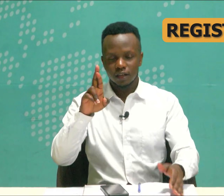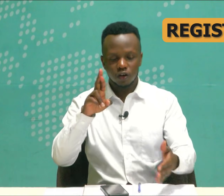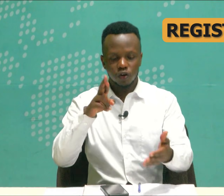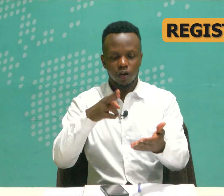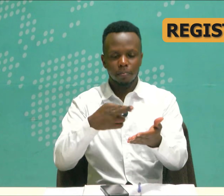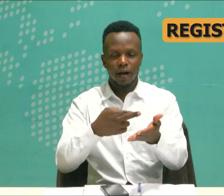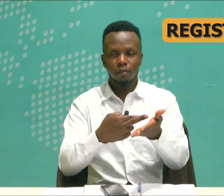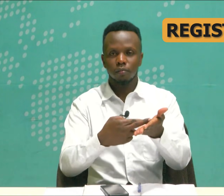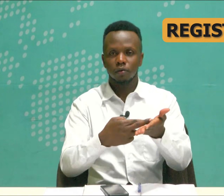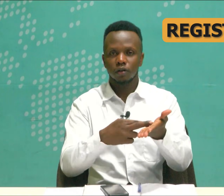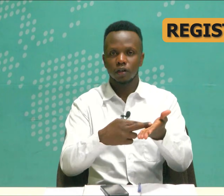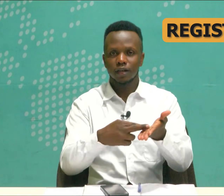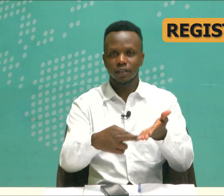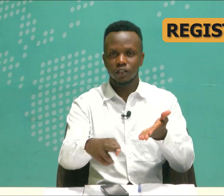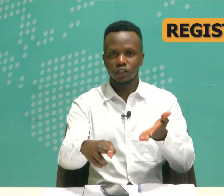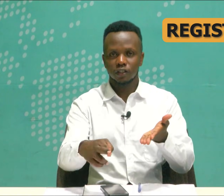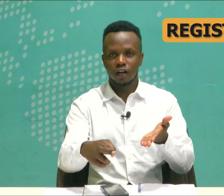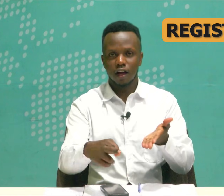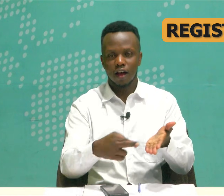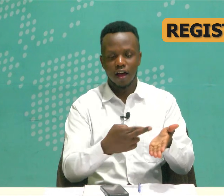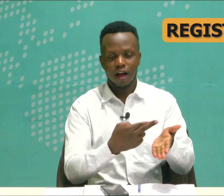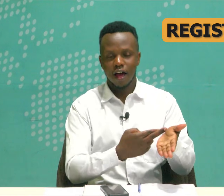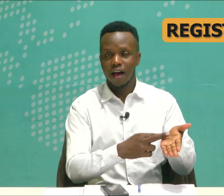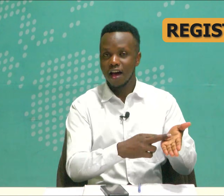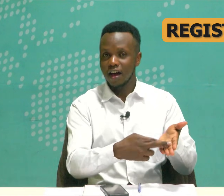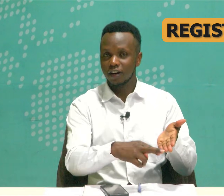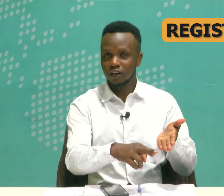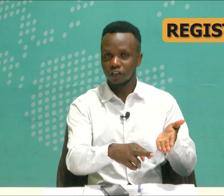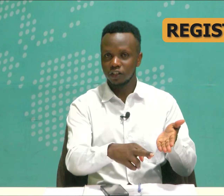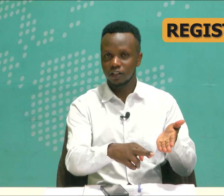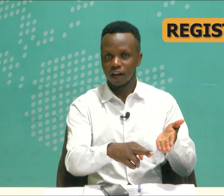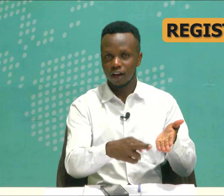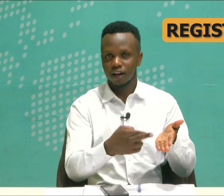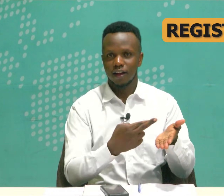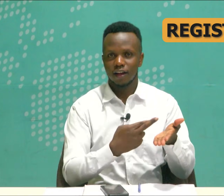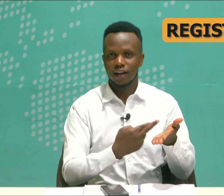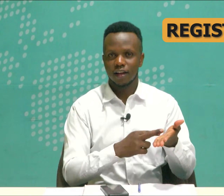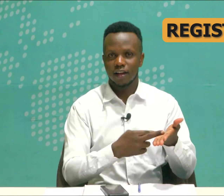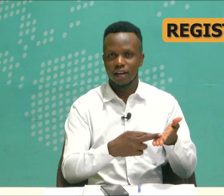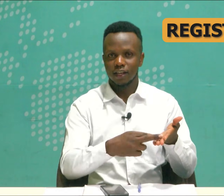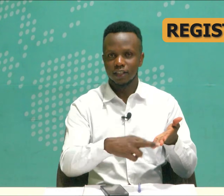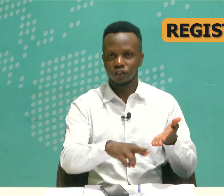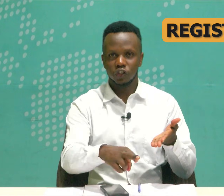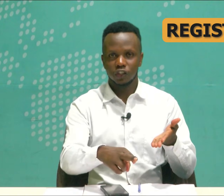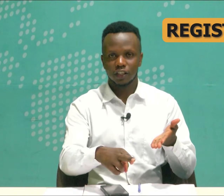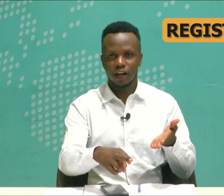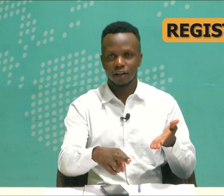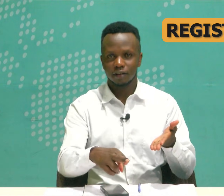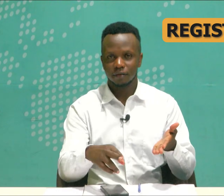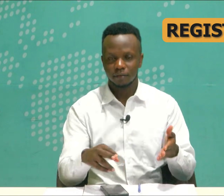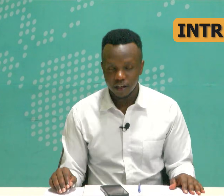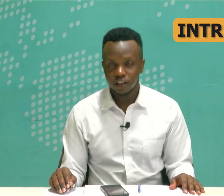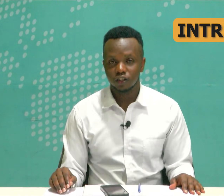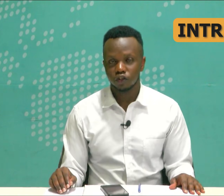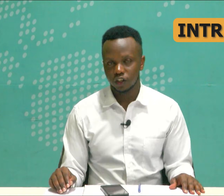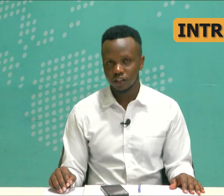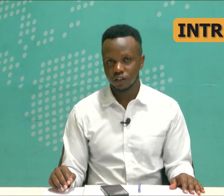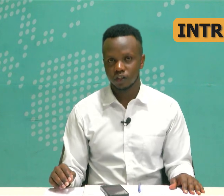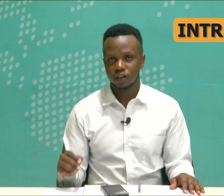your palm. Register. Register. Register. Interest,